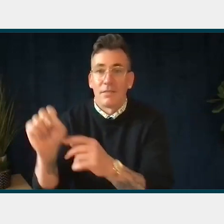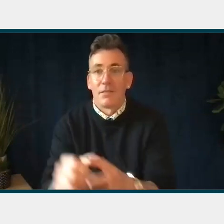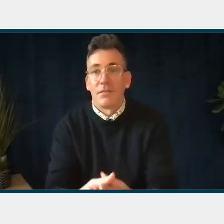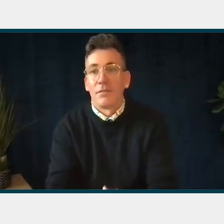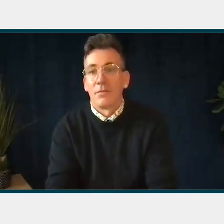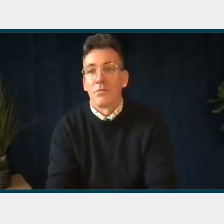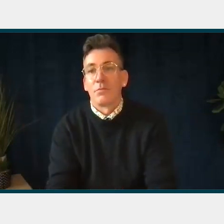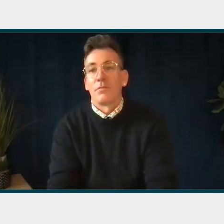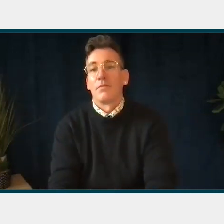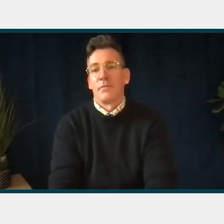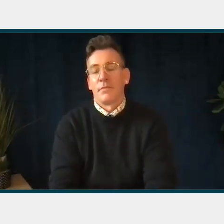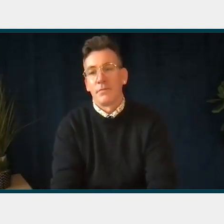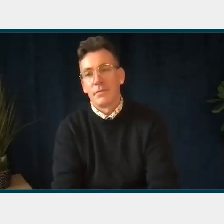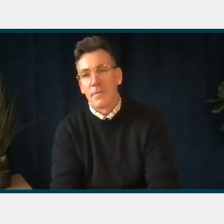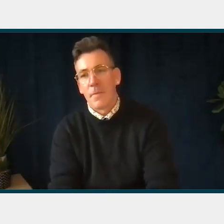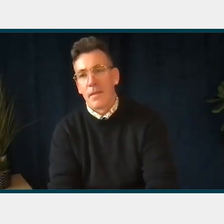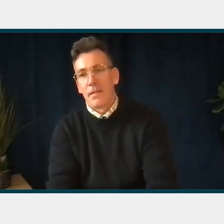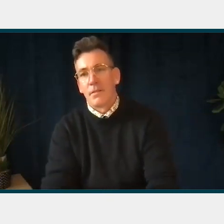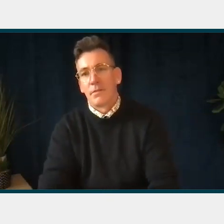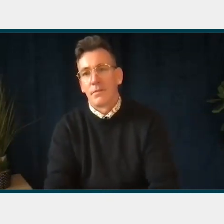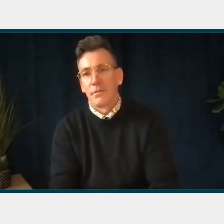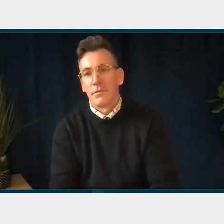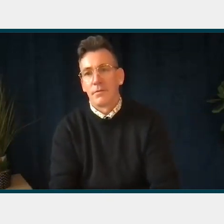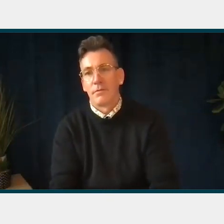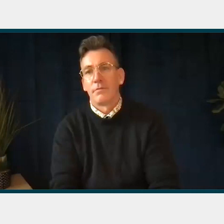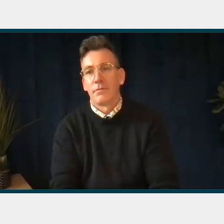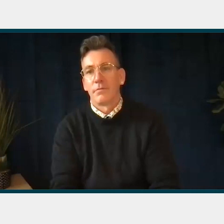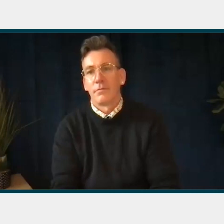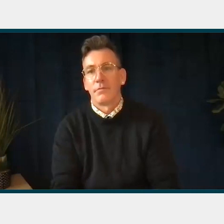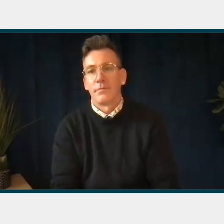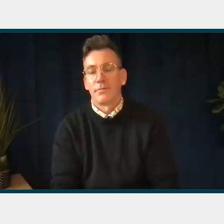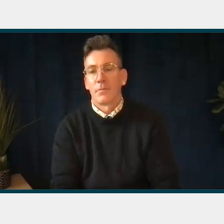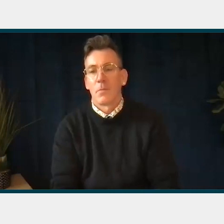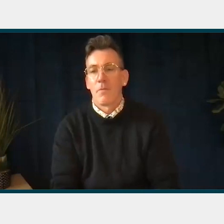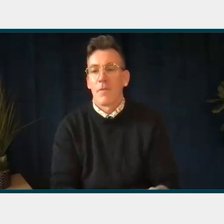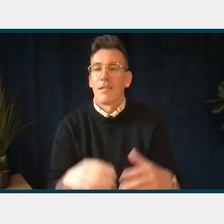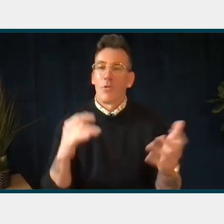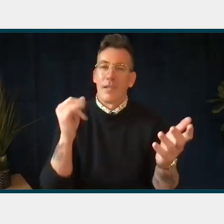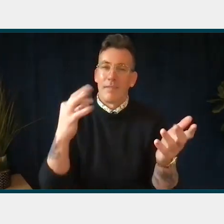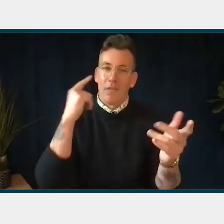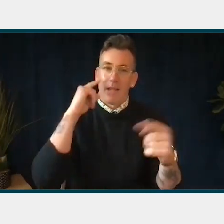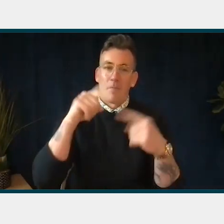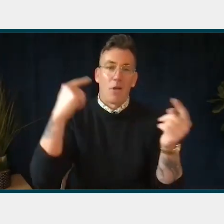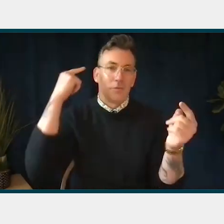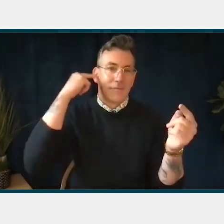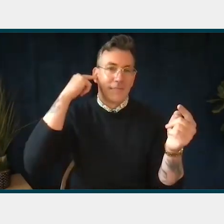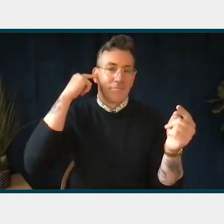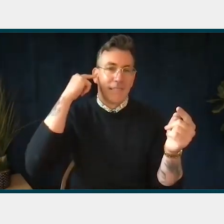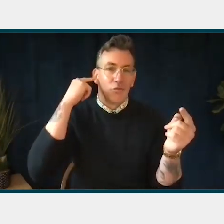And if you have proximity to the hearingness, you are also awarded that same power and privilege.